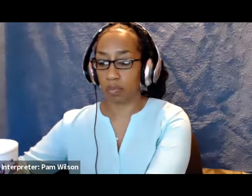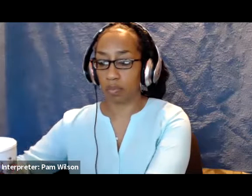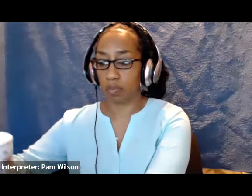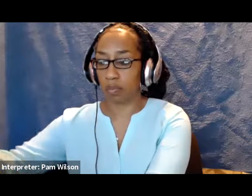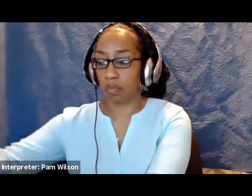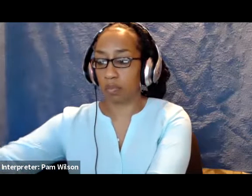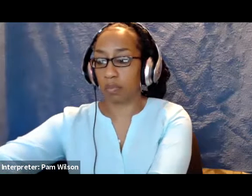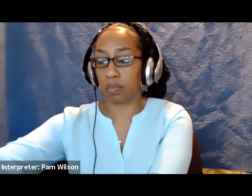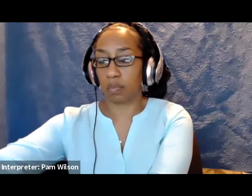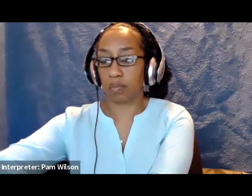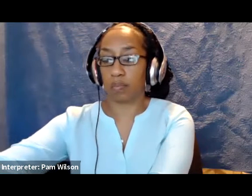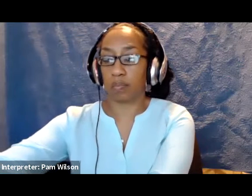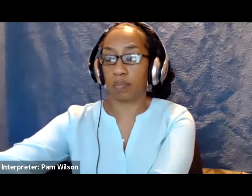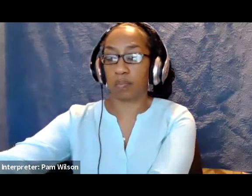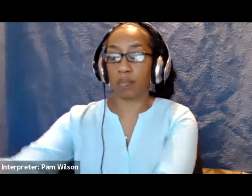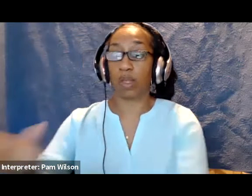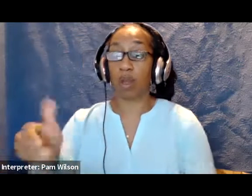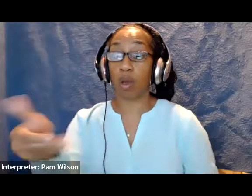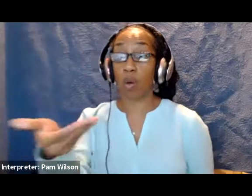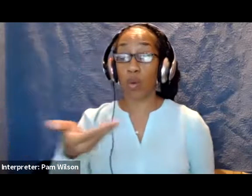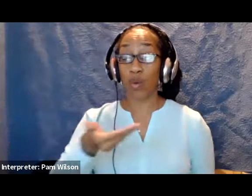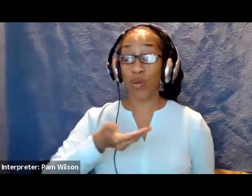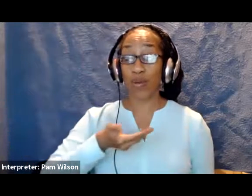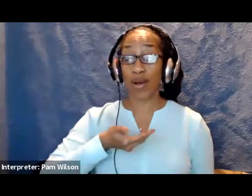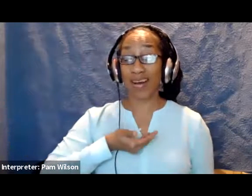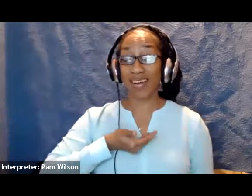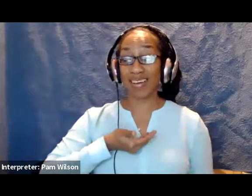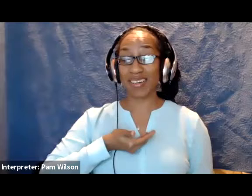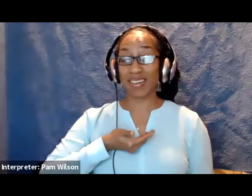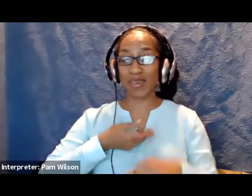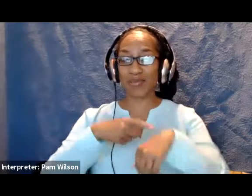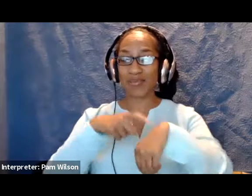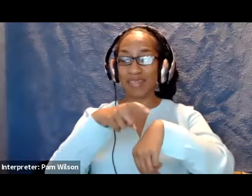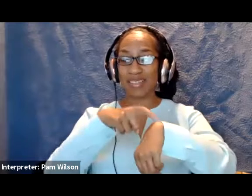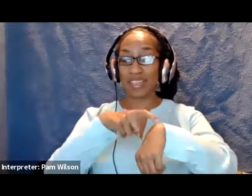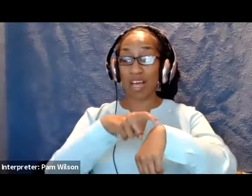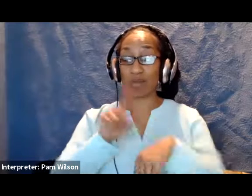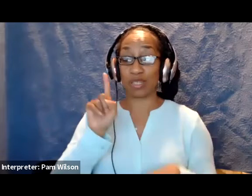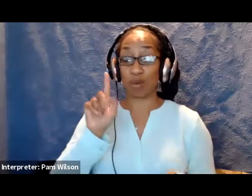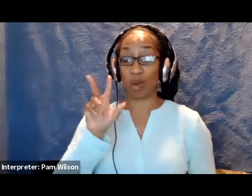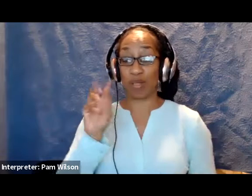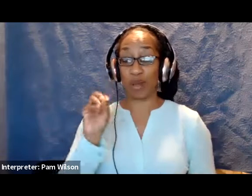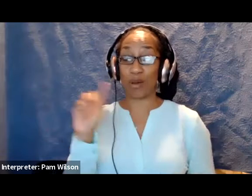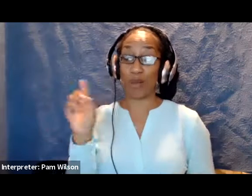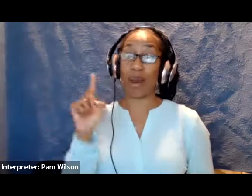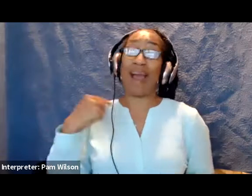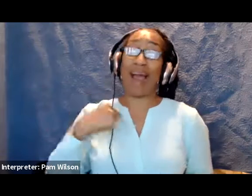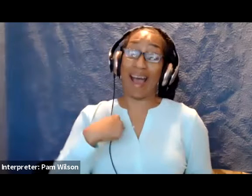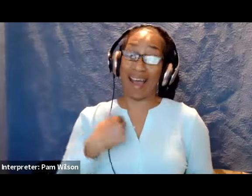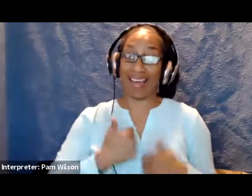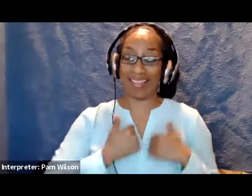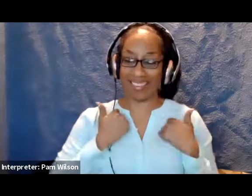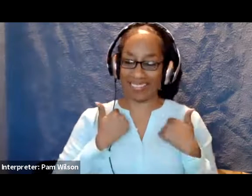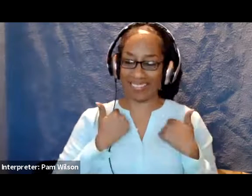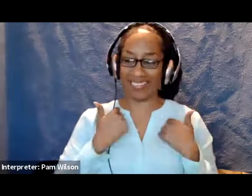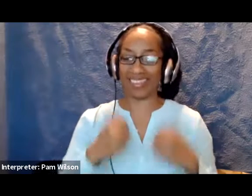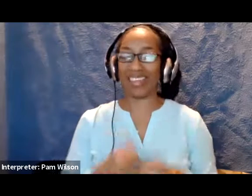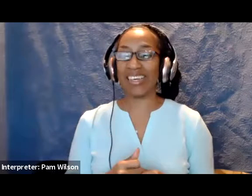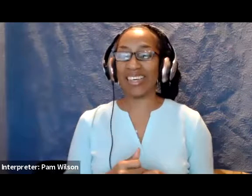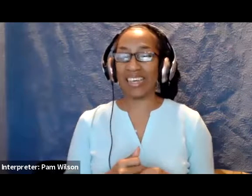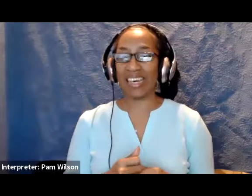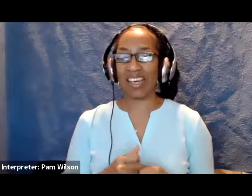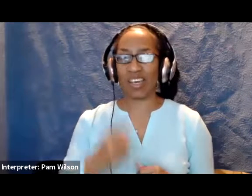All right, welcome everyone. It is 1:30 where I live. And Wow. I believe